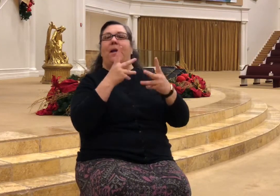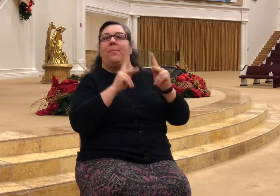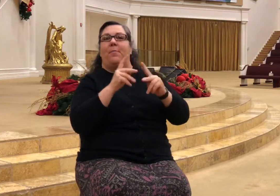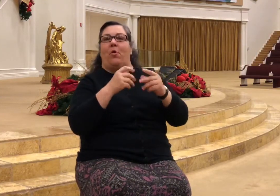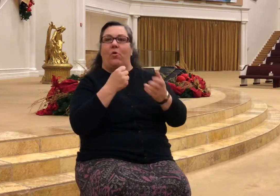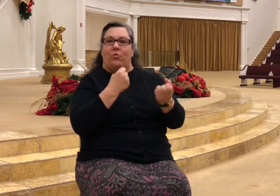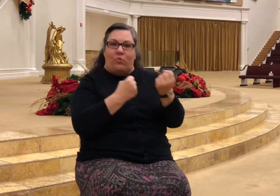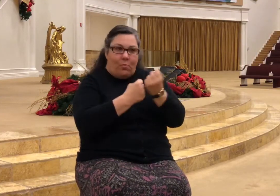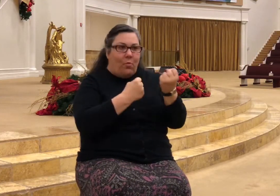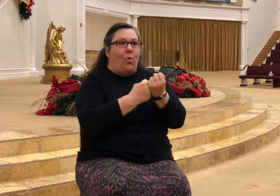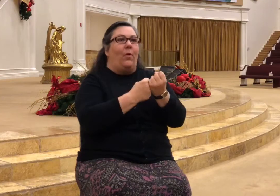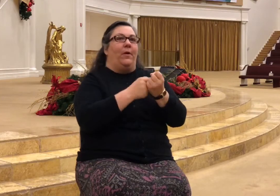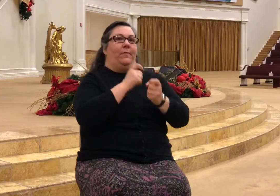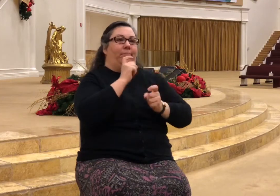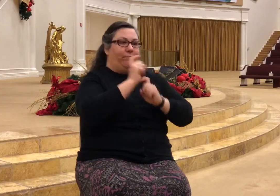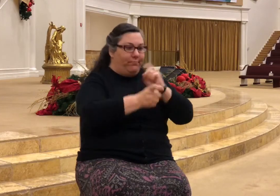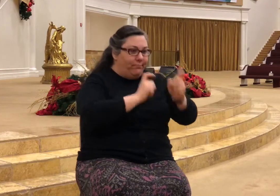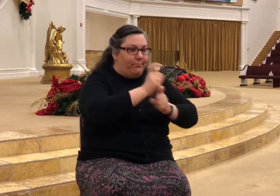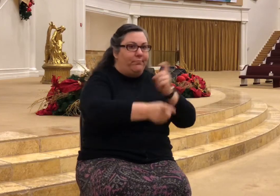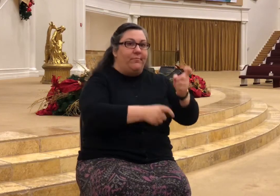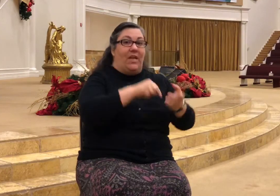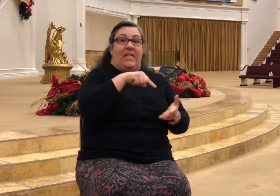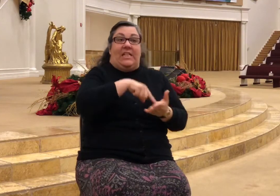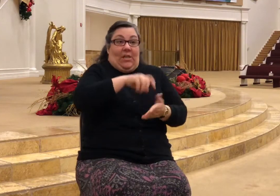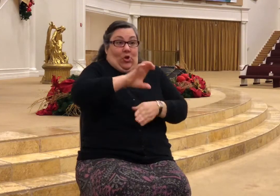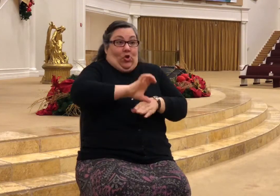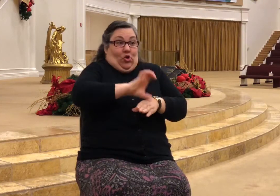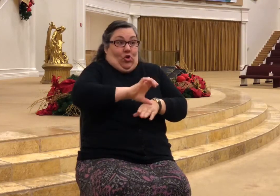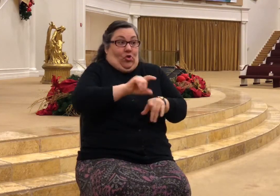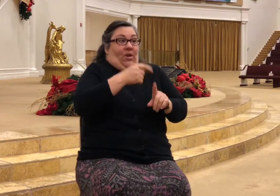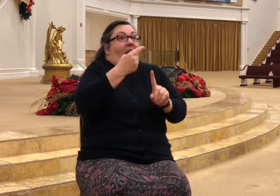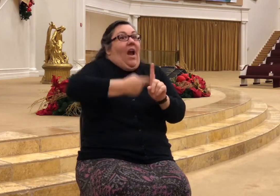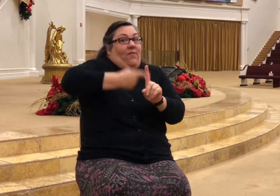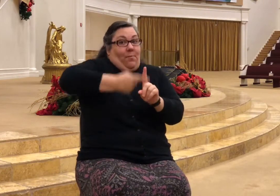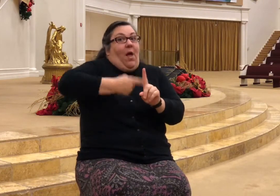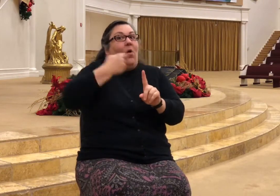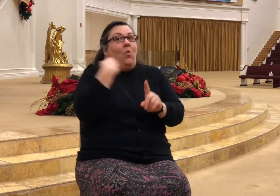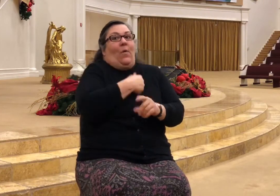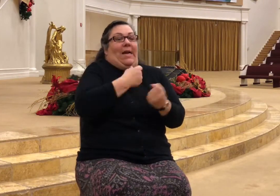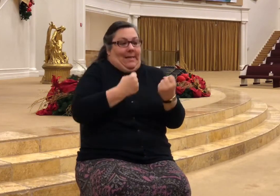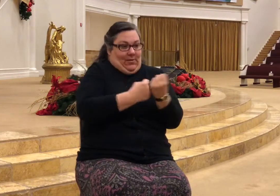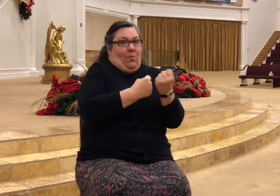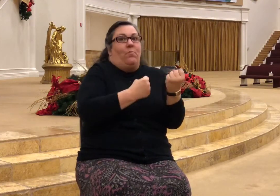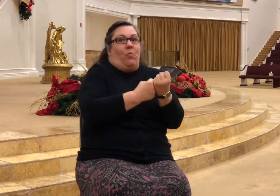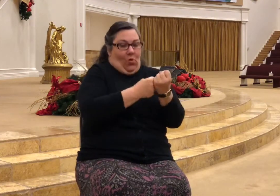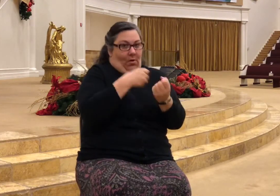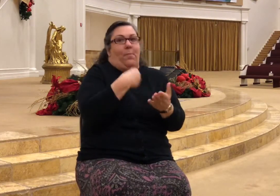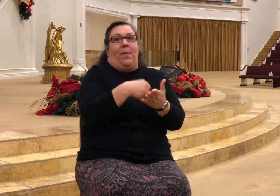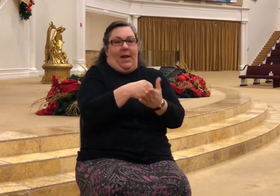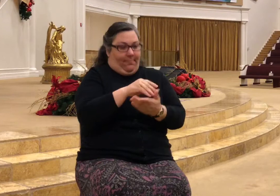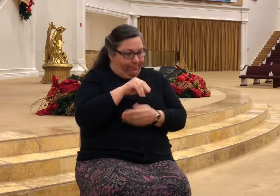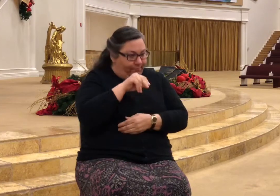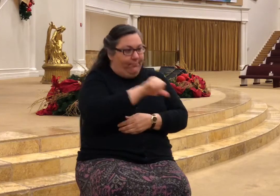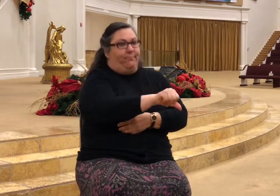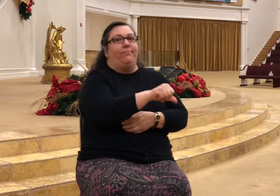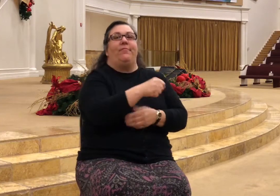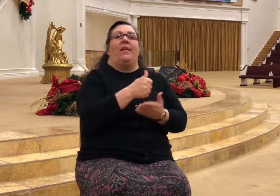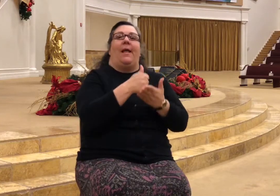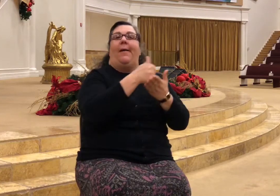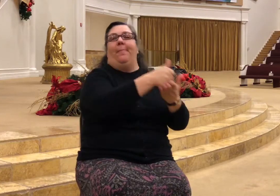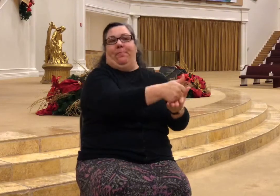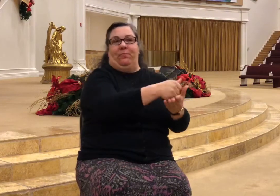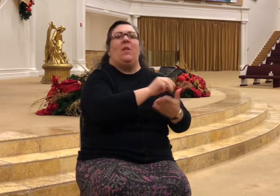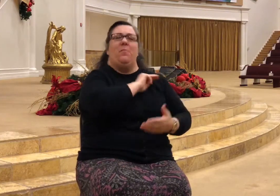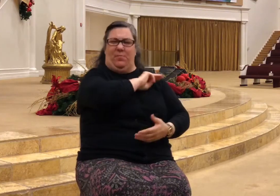this church stepped up and not only gave to help them. Every month we support the Schreckeises with monthly support for them as